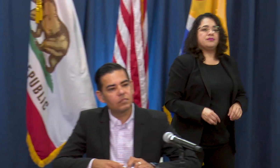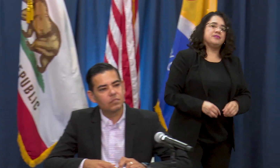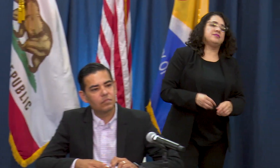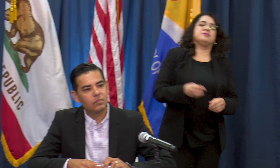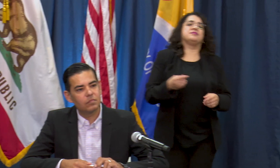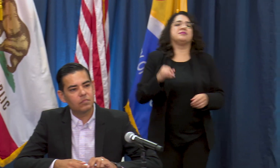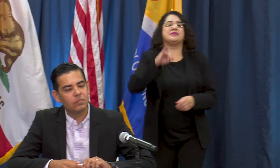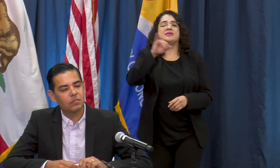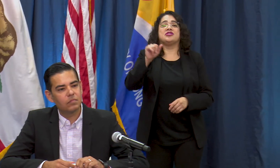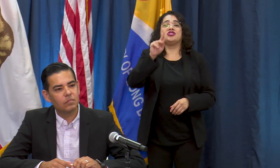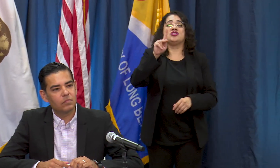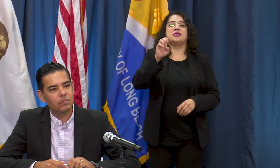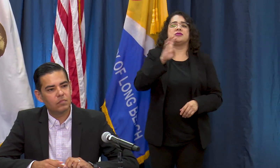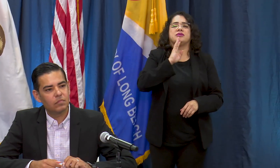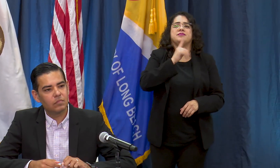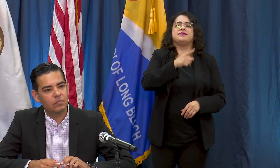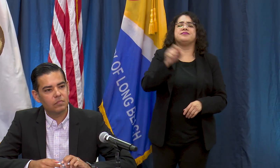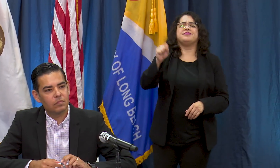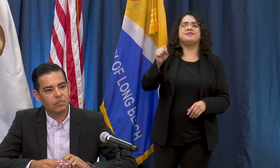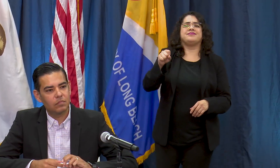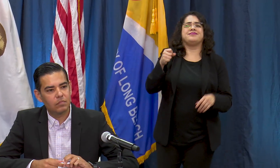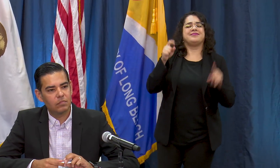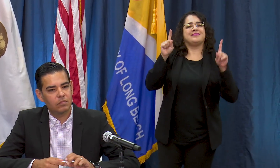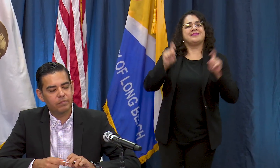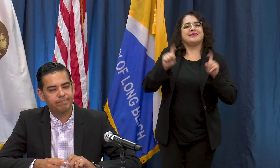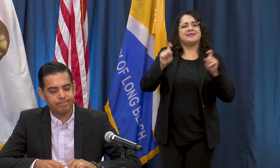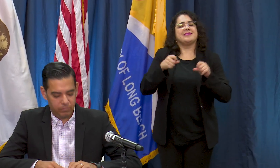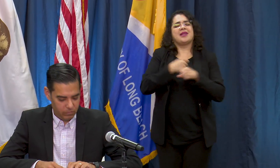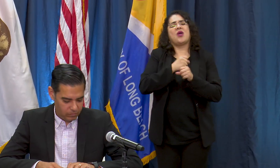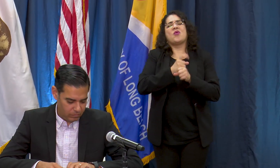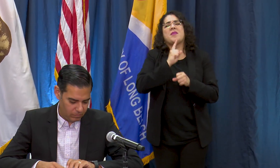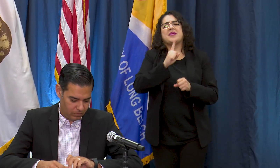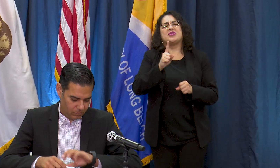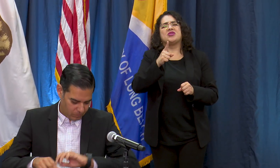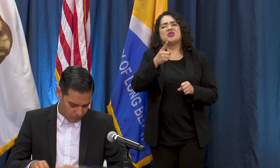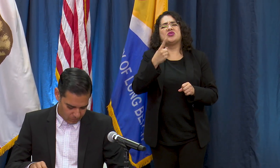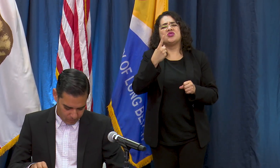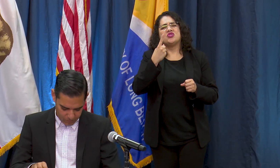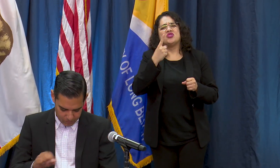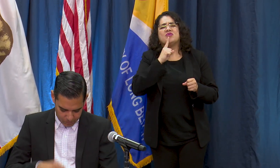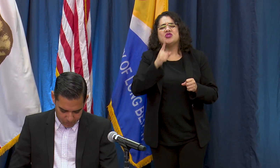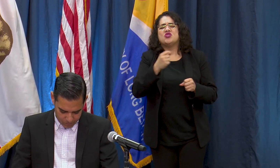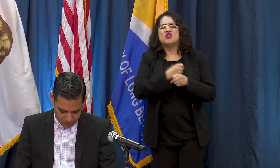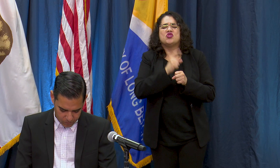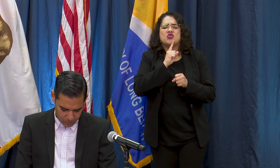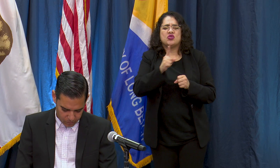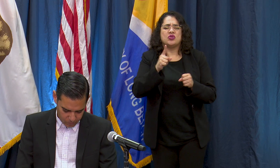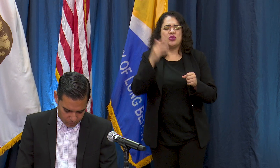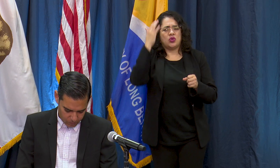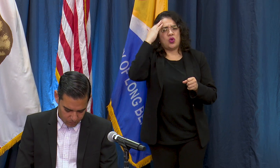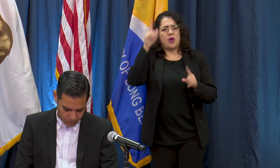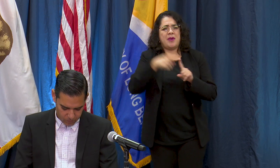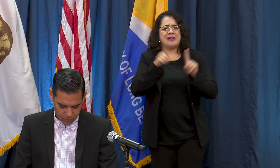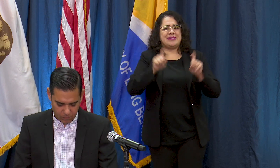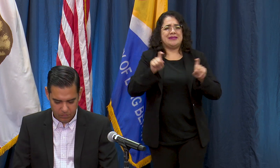relative to our testing, and I want to make sure all the listeners and viewers out there understand very clearly, to date, a total of